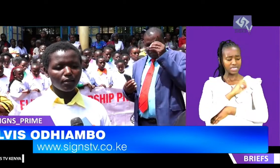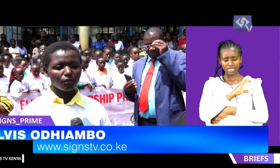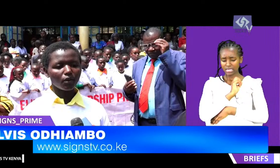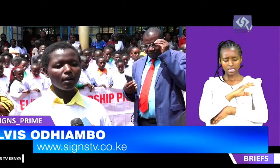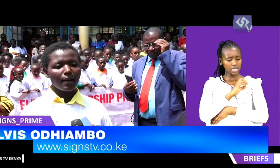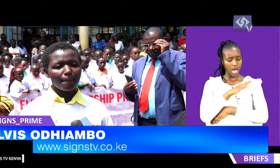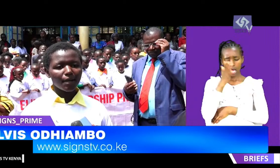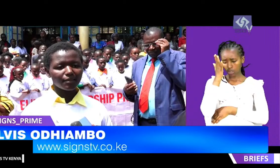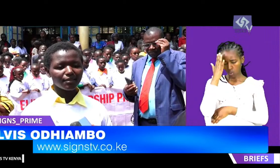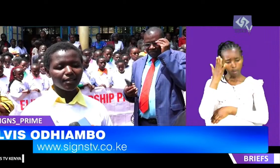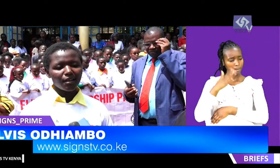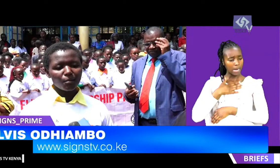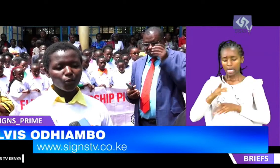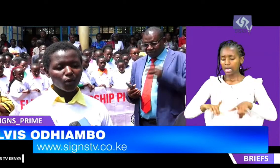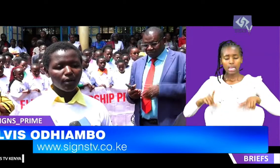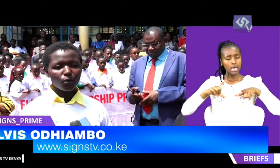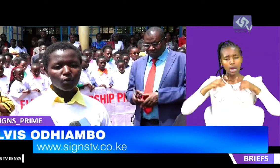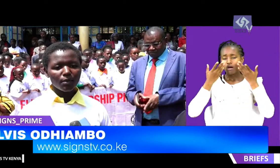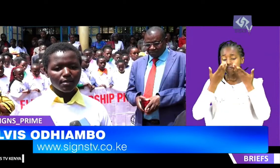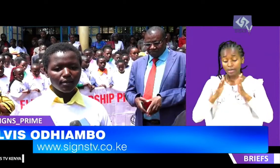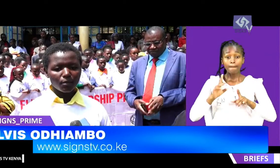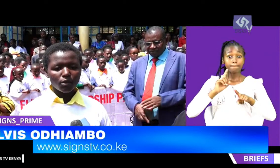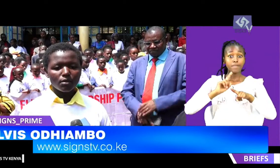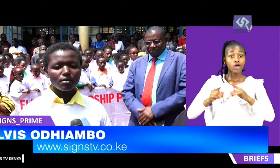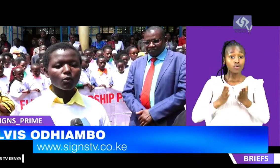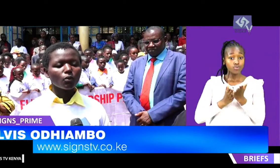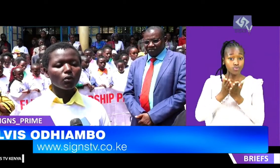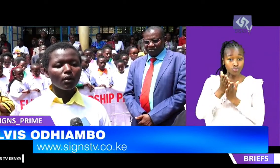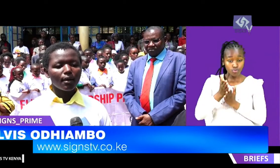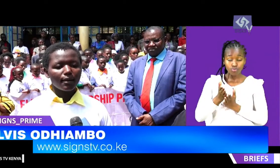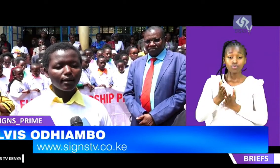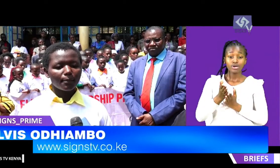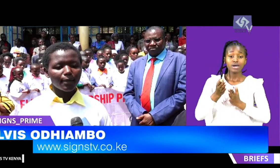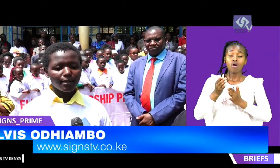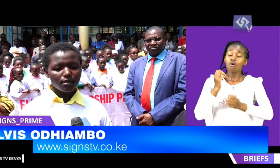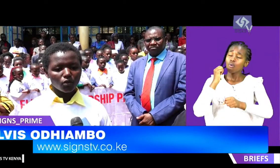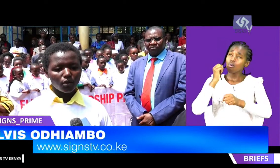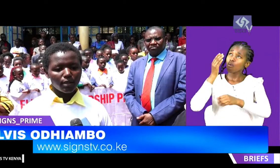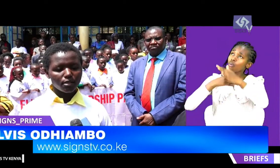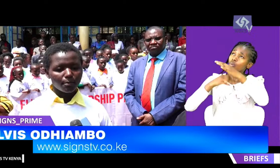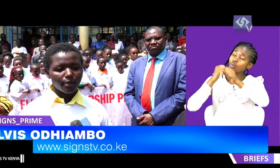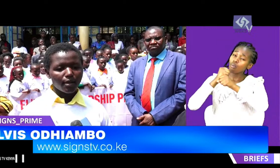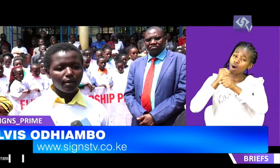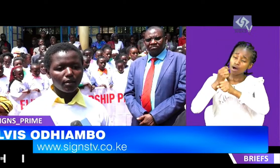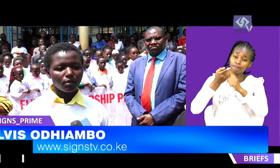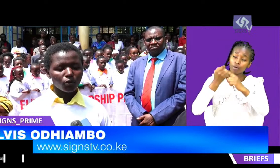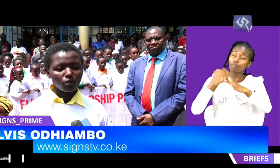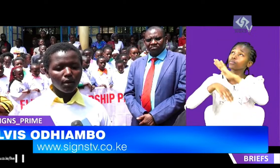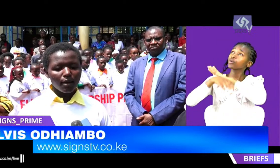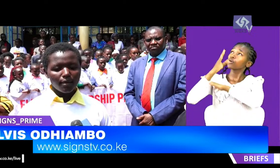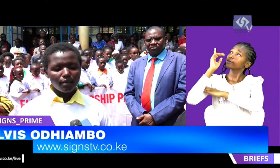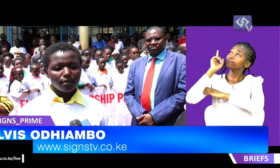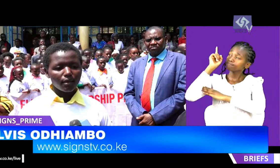hivyo, but kwa huruma zake Mwenyezi Mungu nikapata hii scholarship ya elimu.